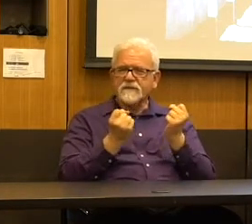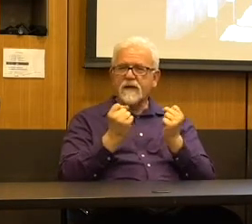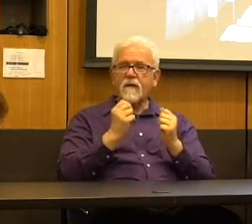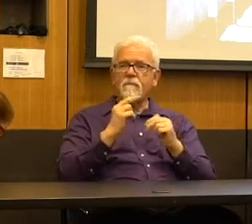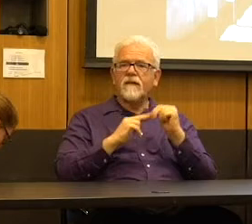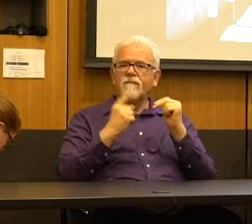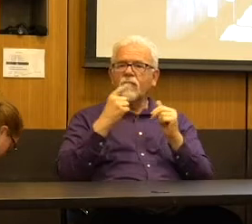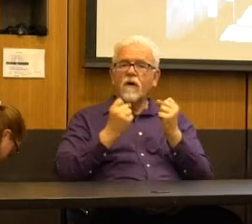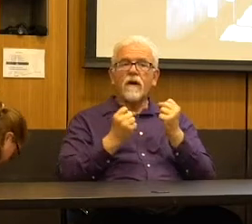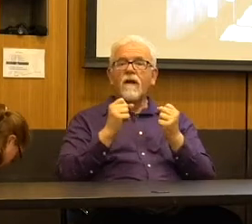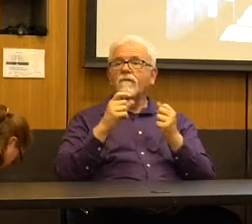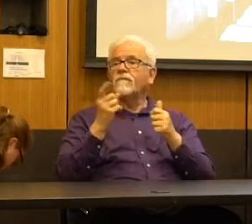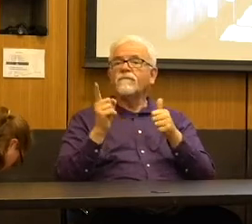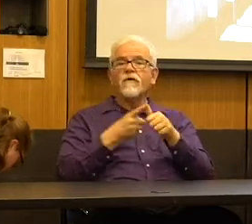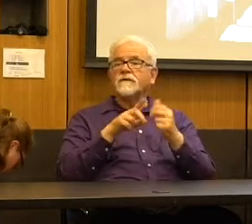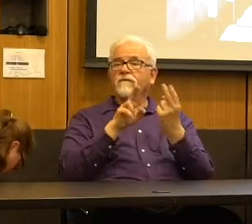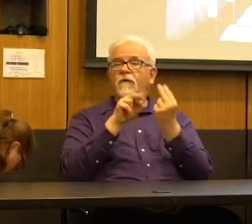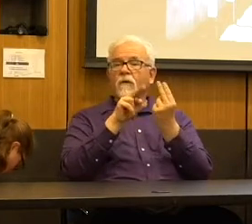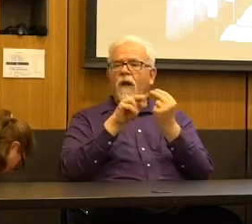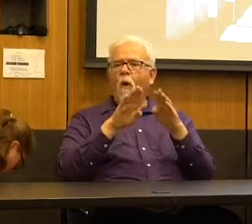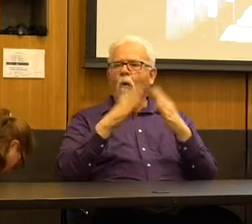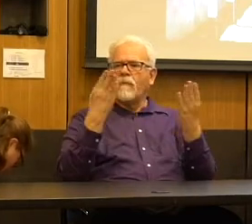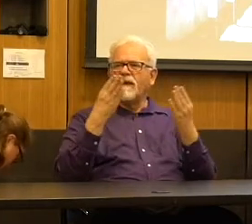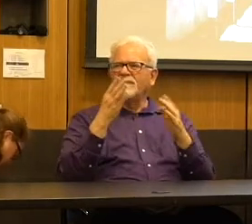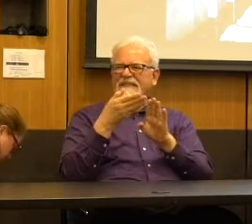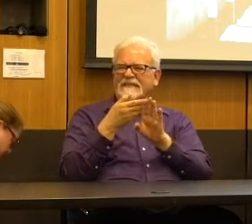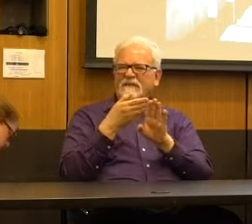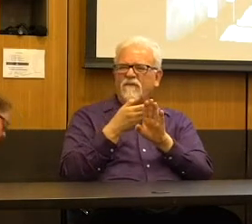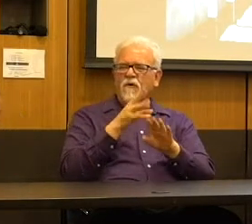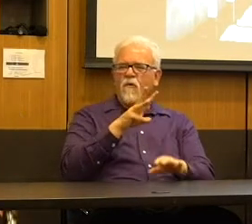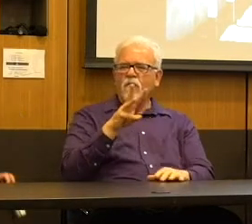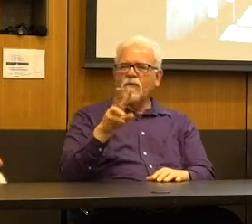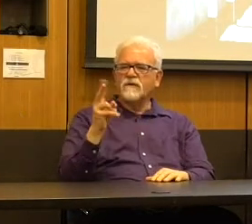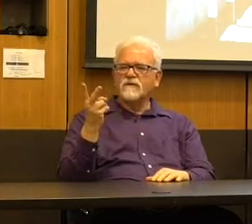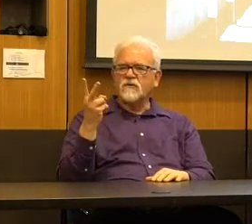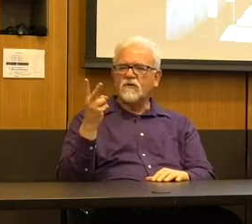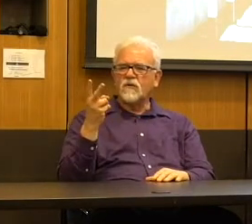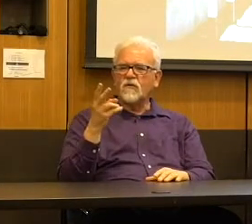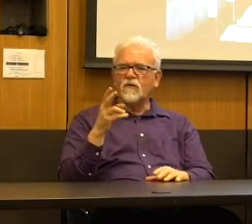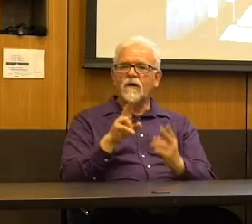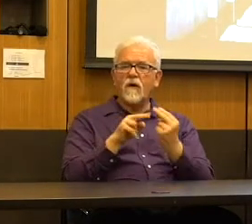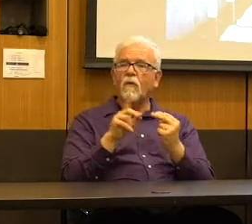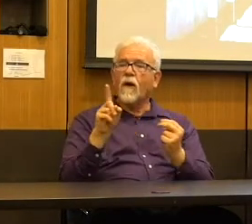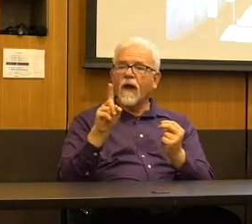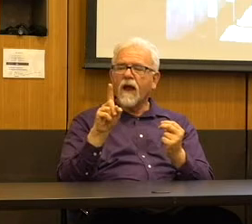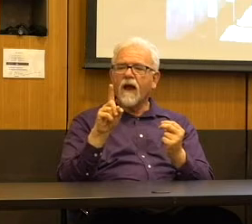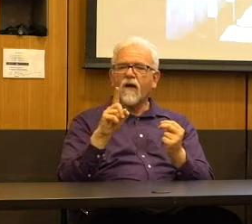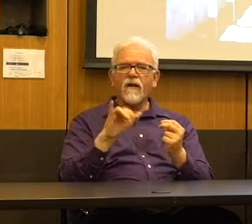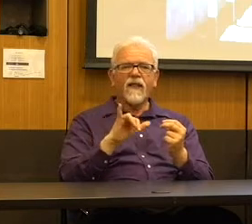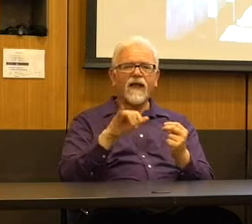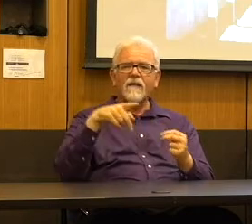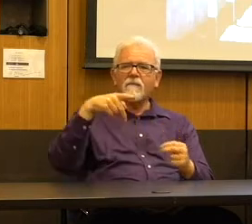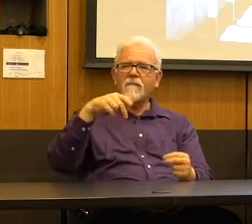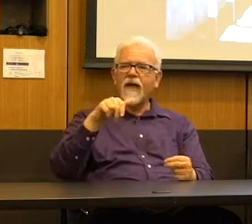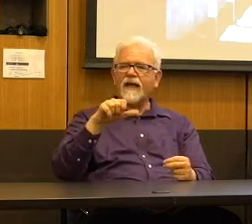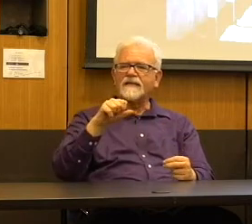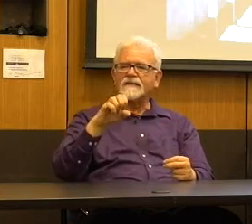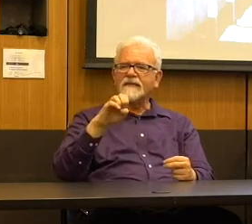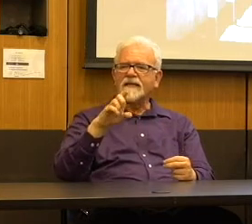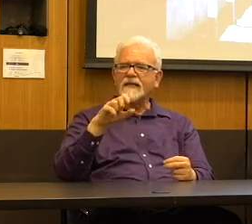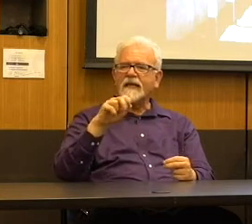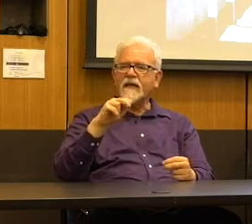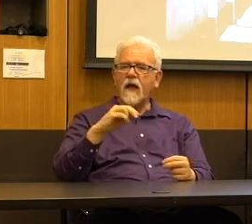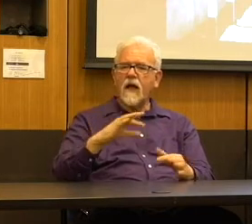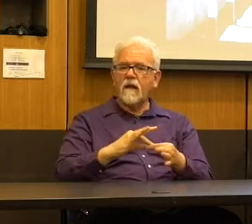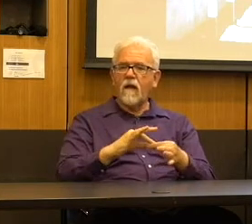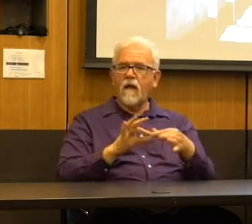first freeways opened up right before World War II, and in places like down in Pasadena, and connect all